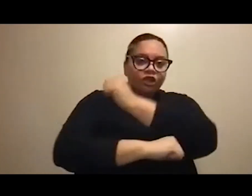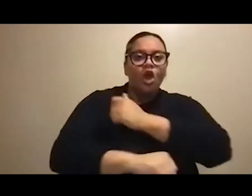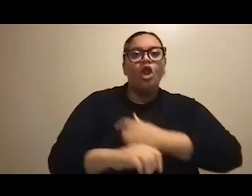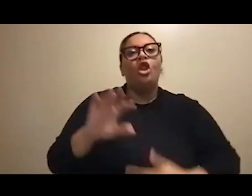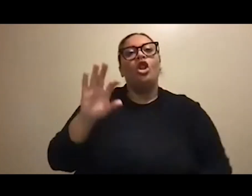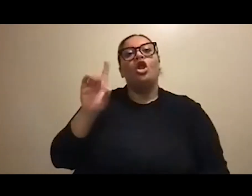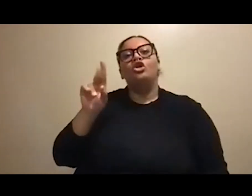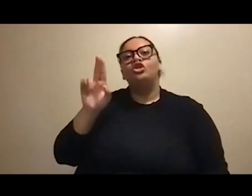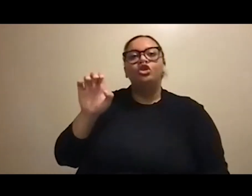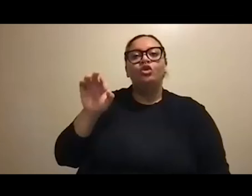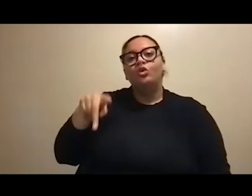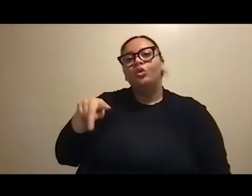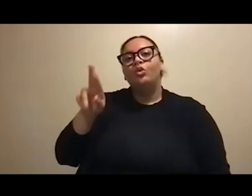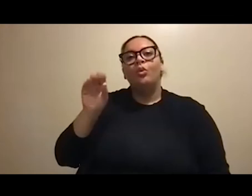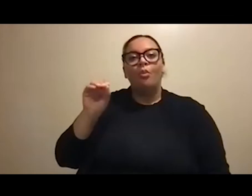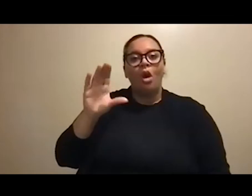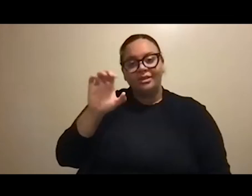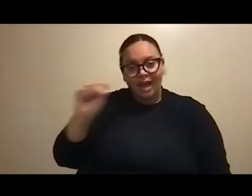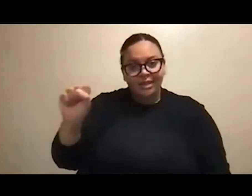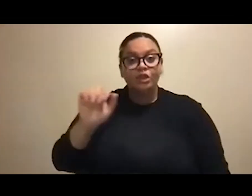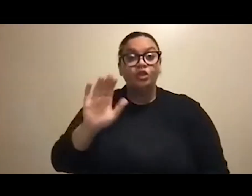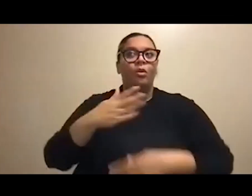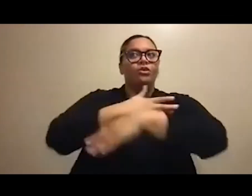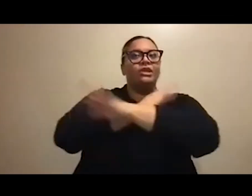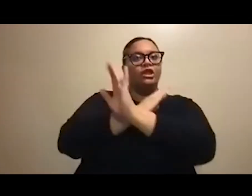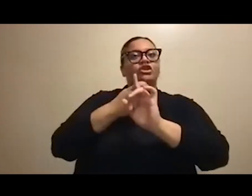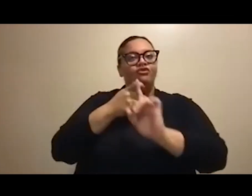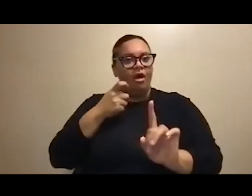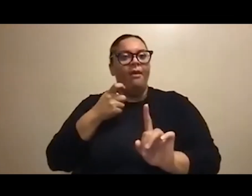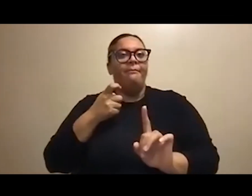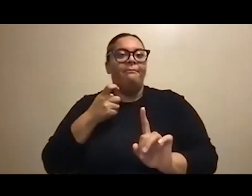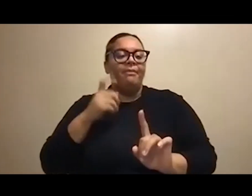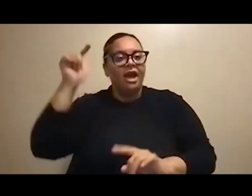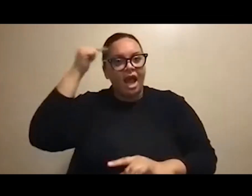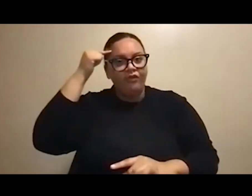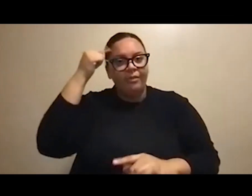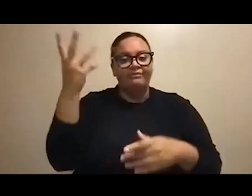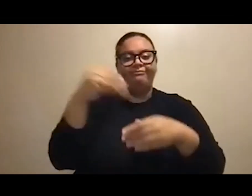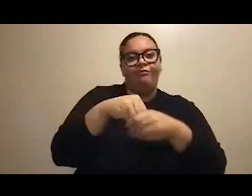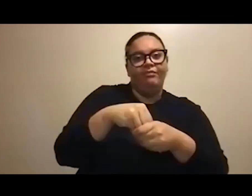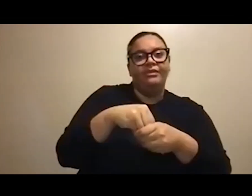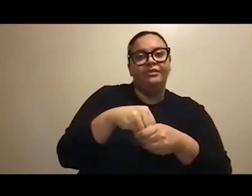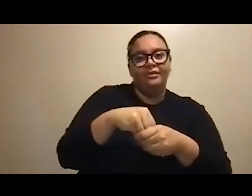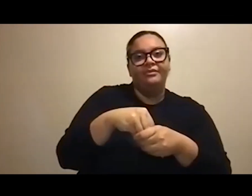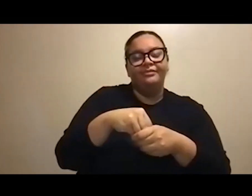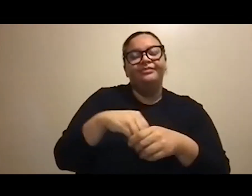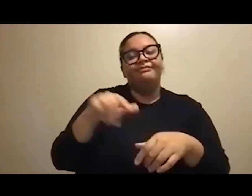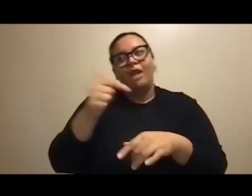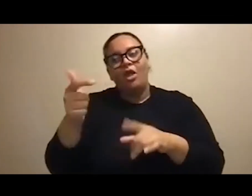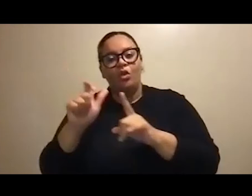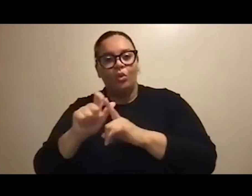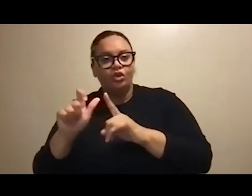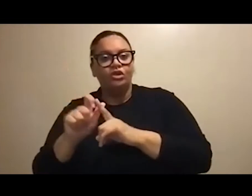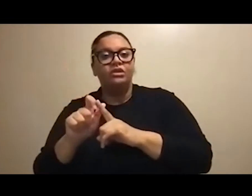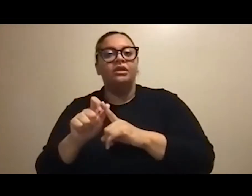the Constitution is a protection from arbitrary governmental action. In other words, the due